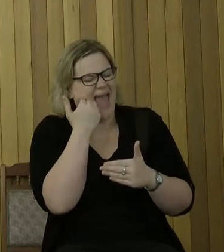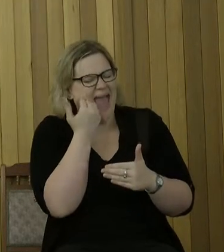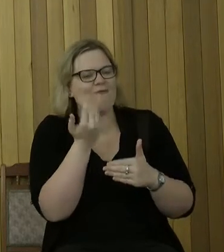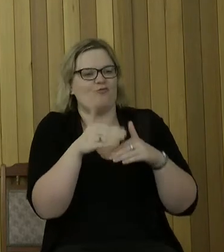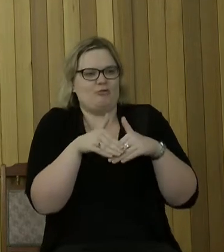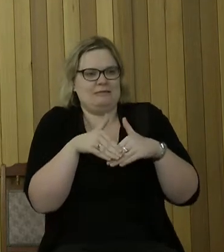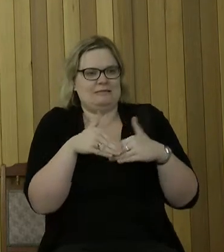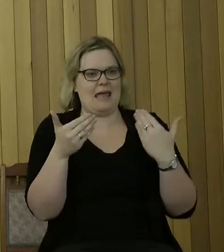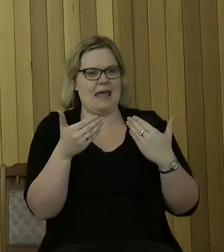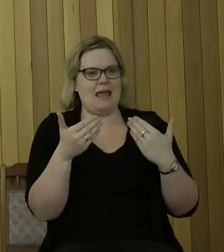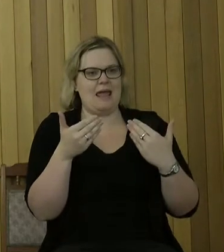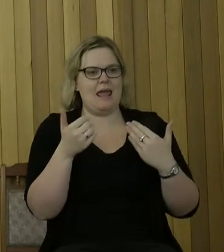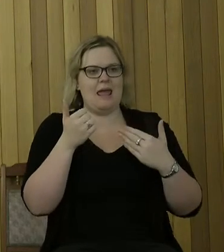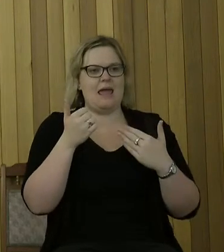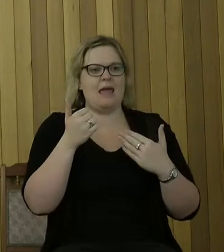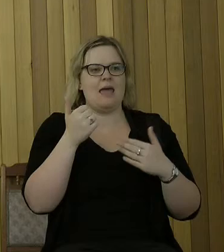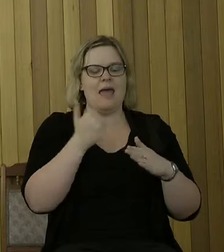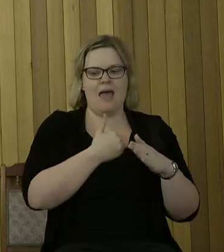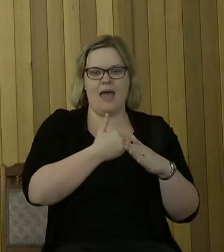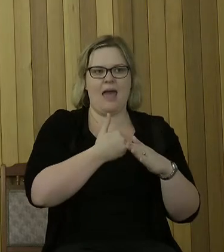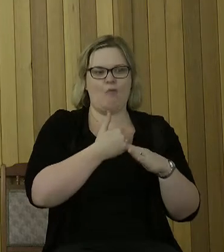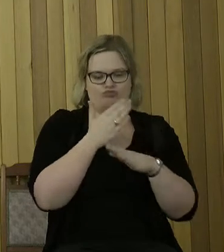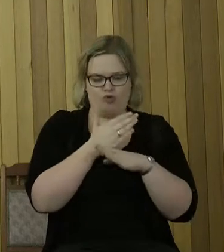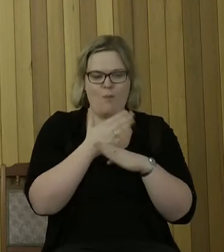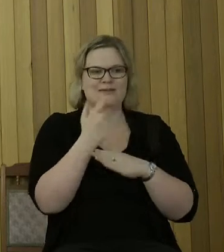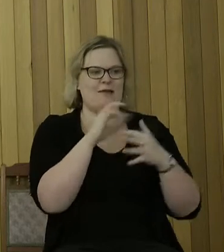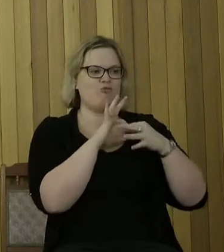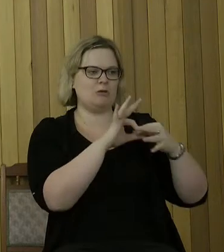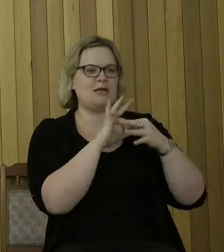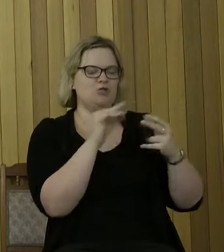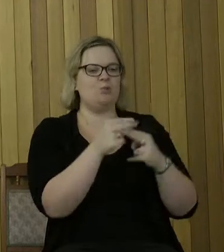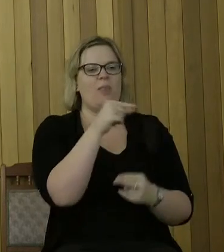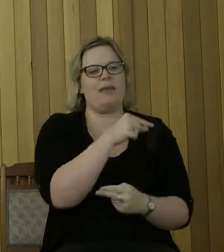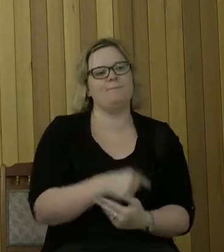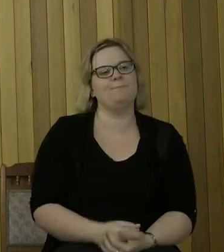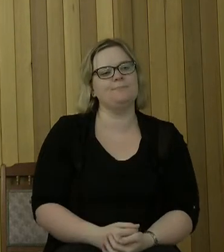day out of our relationship with him.